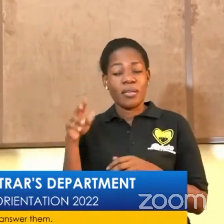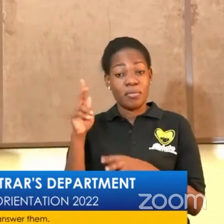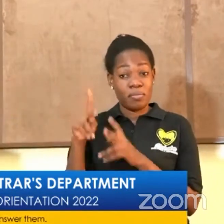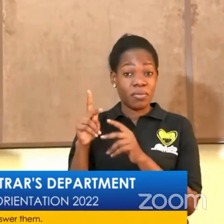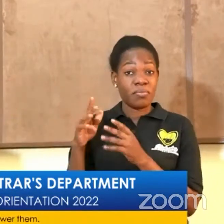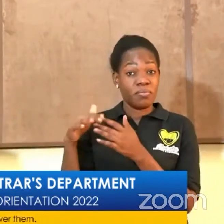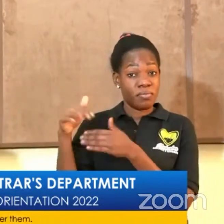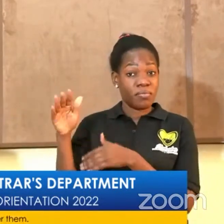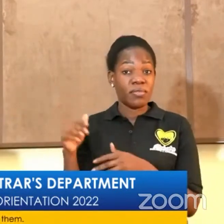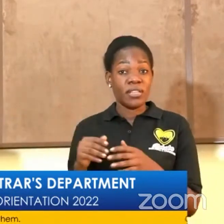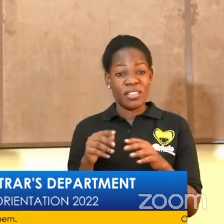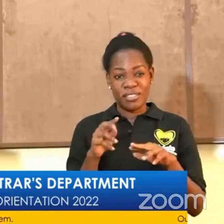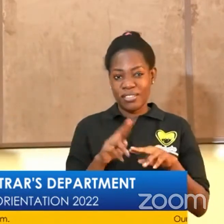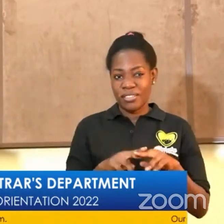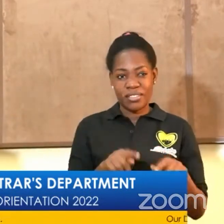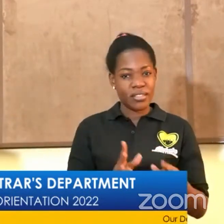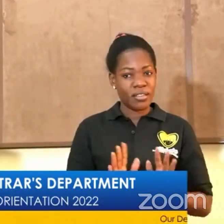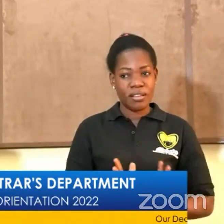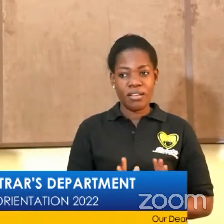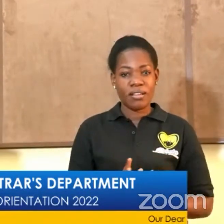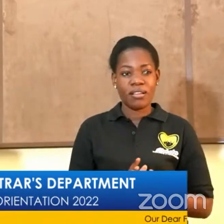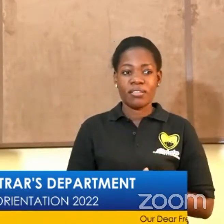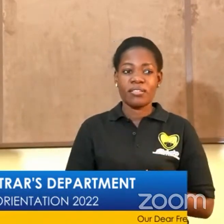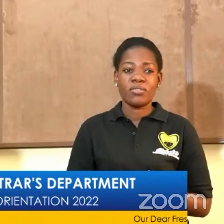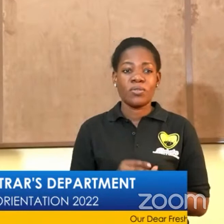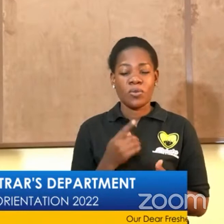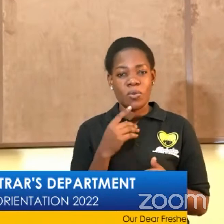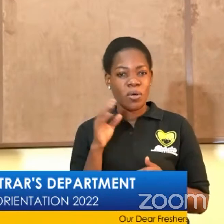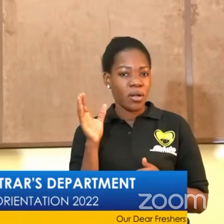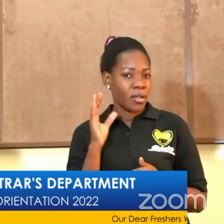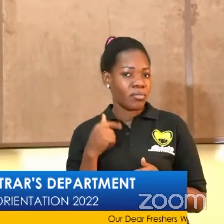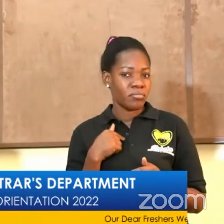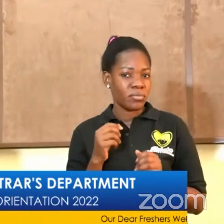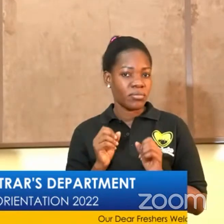who are not seated here, who have not heard what I have said.